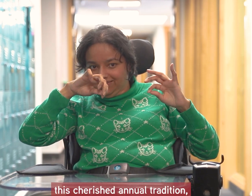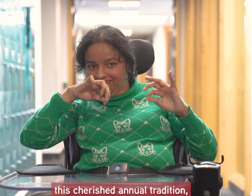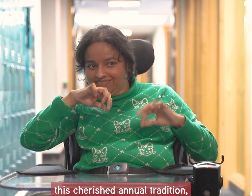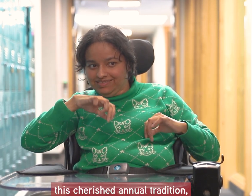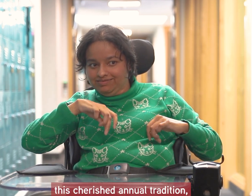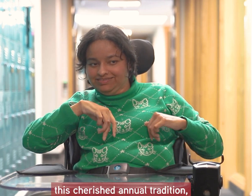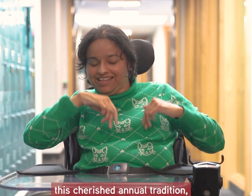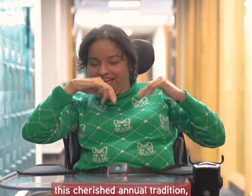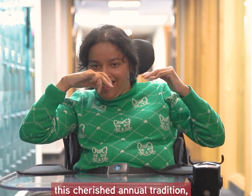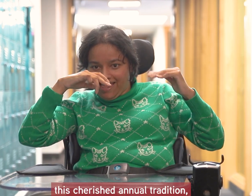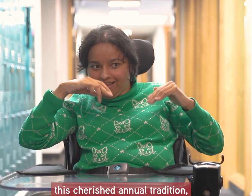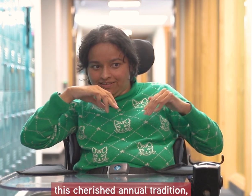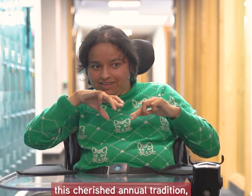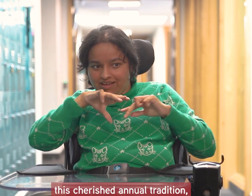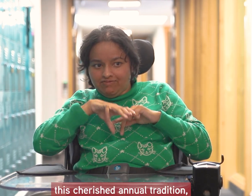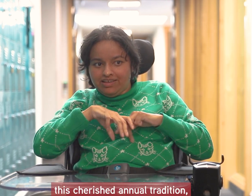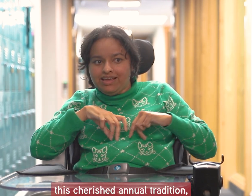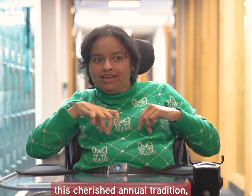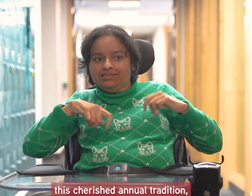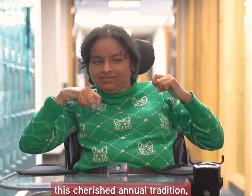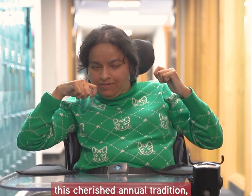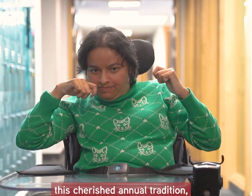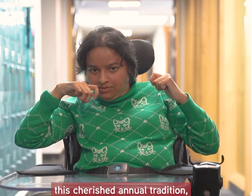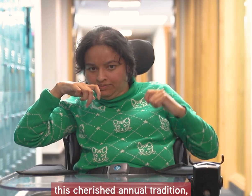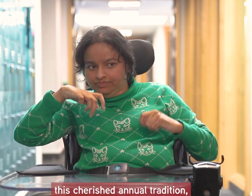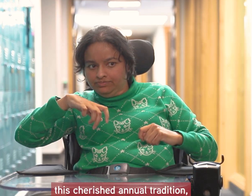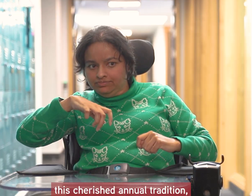this cherished annual tradition,